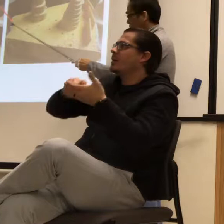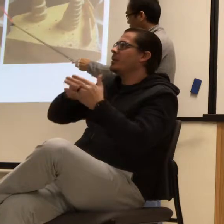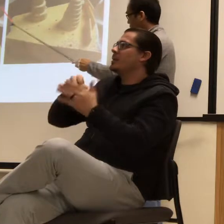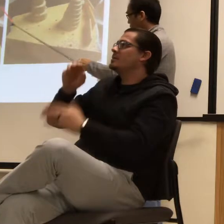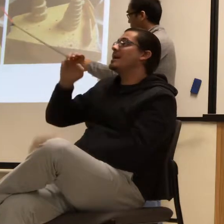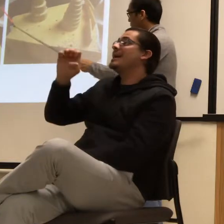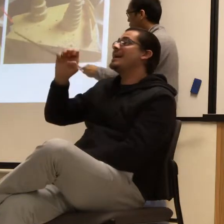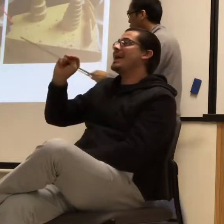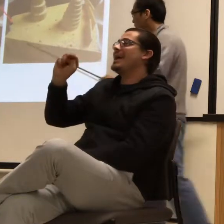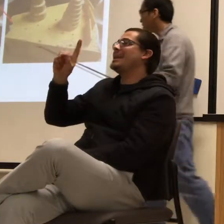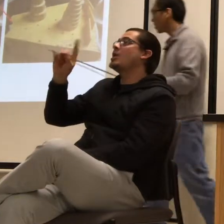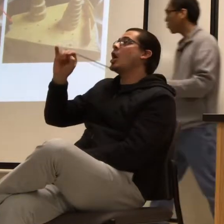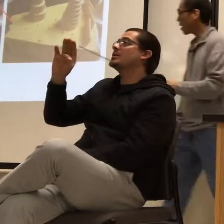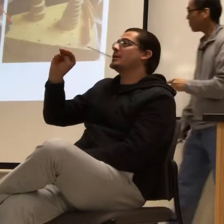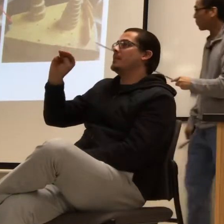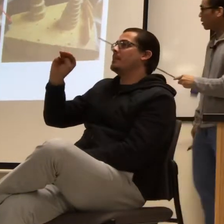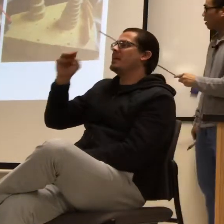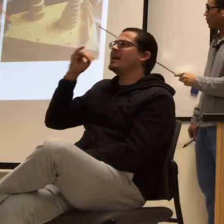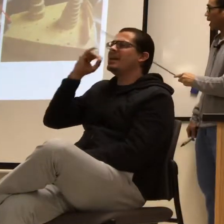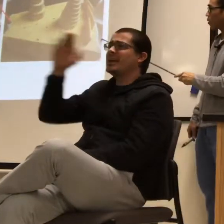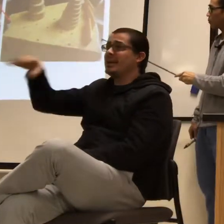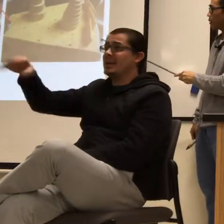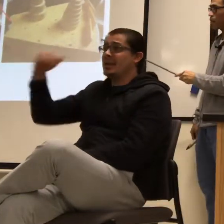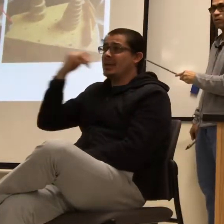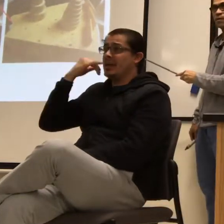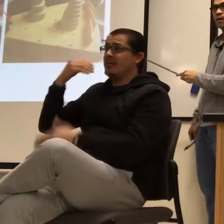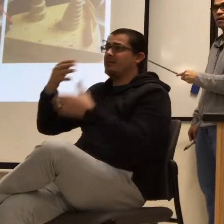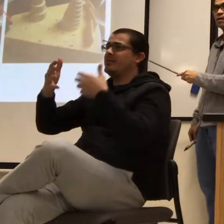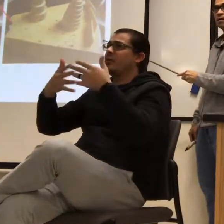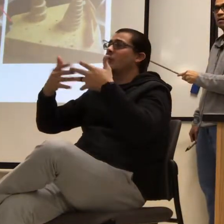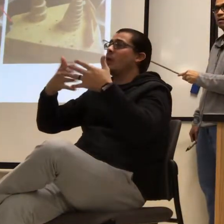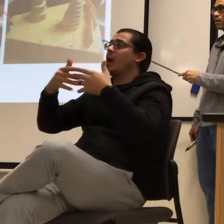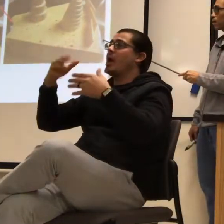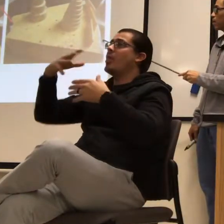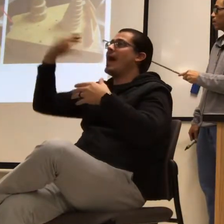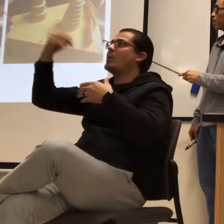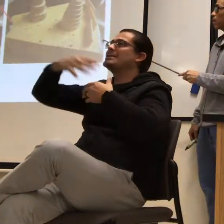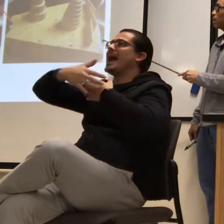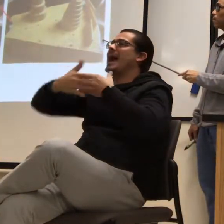endosteum. But what if it's the gray membrane on the outer part? What do you think?